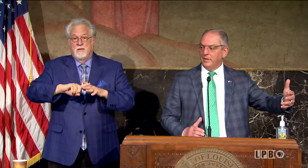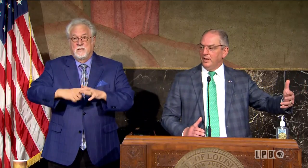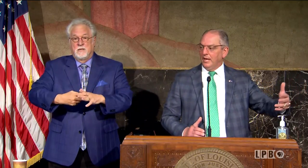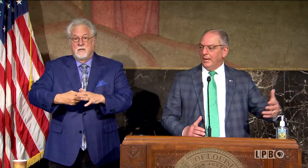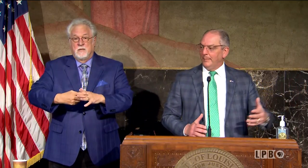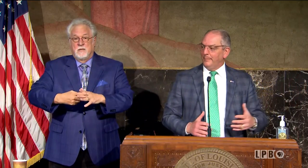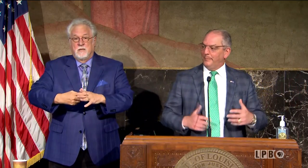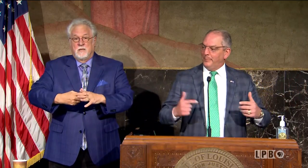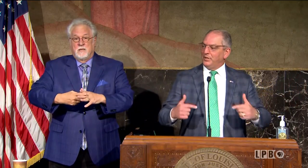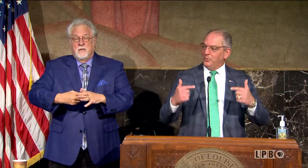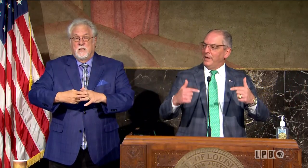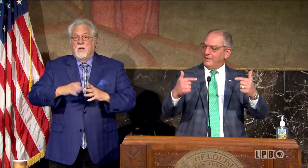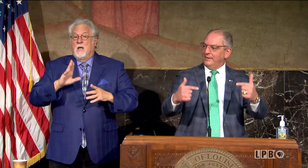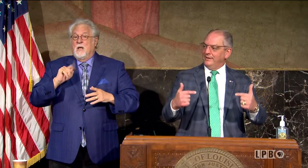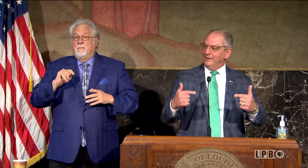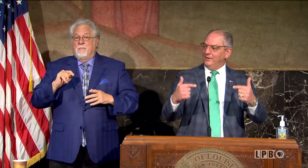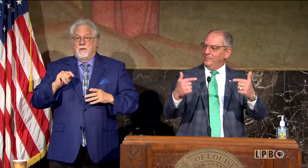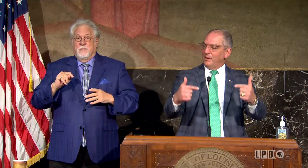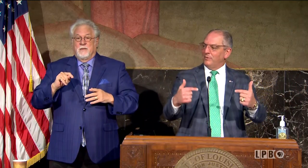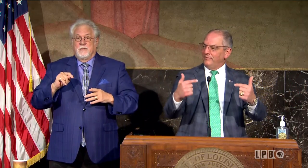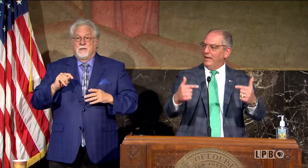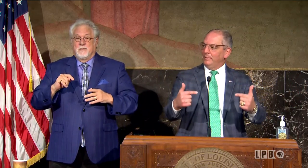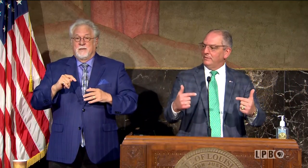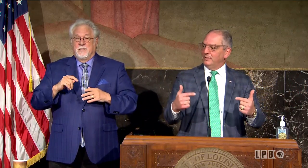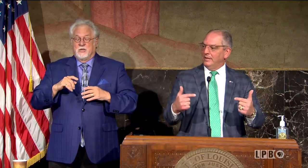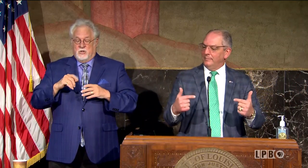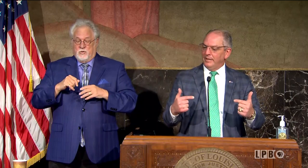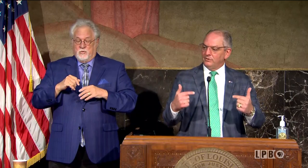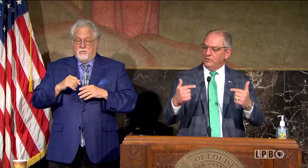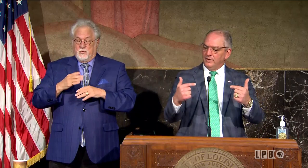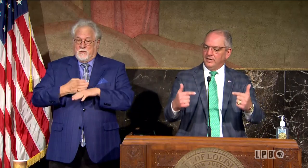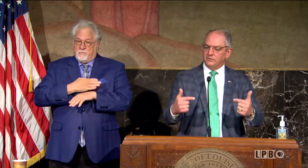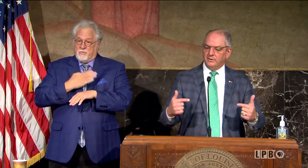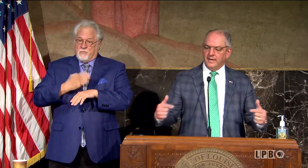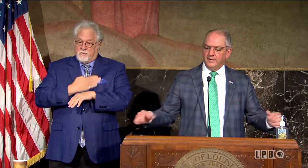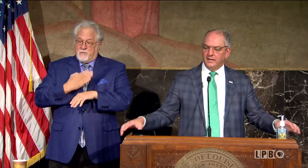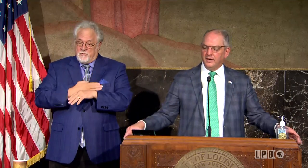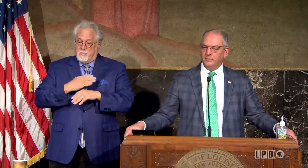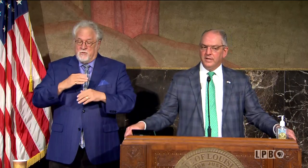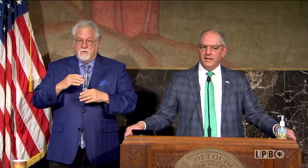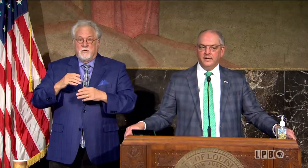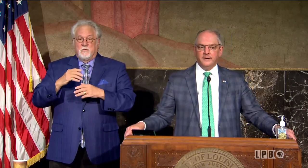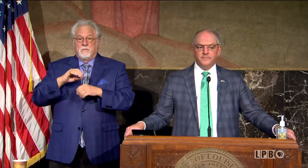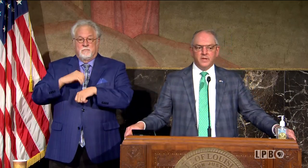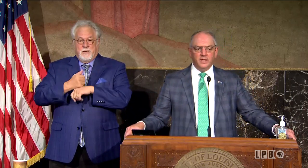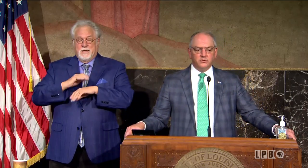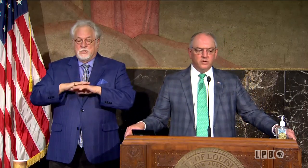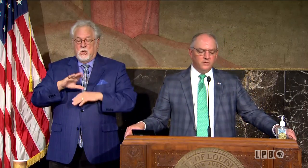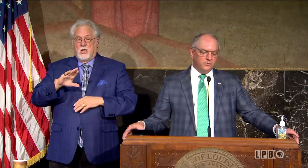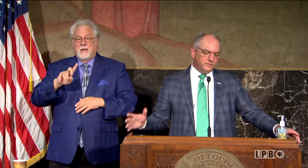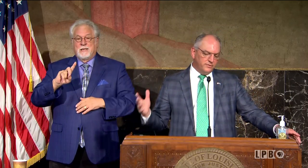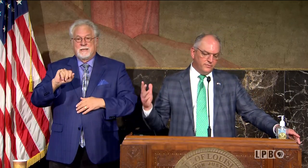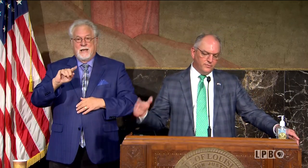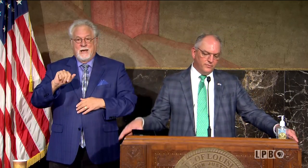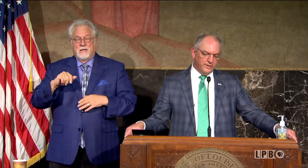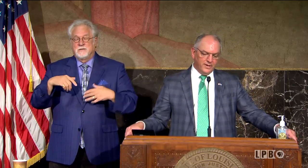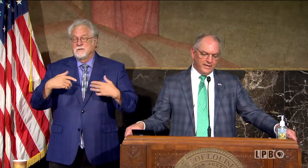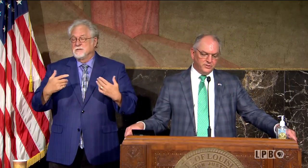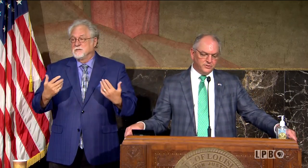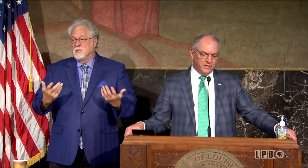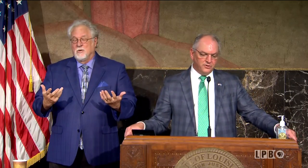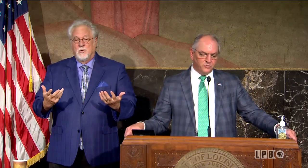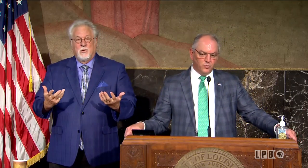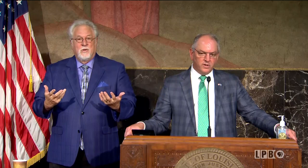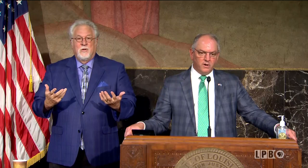implemented. But you make refinements based on additional data that comes in, and so